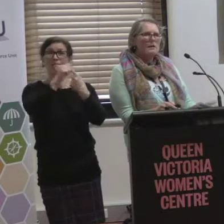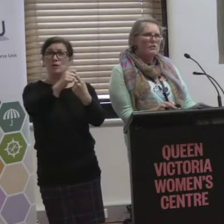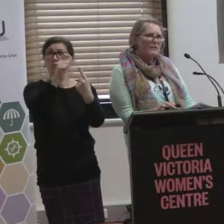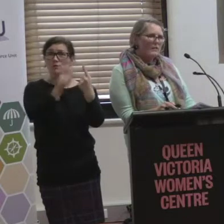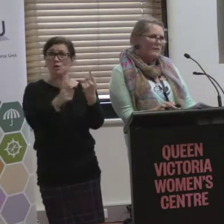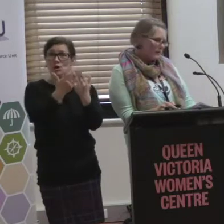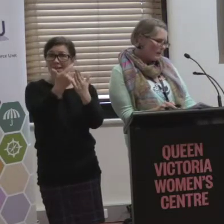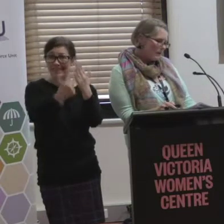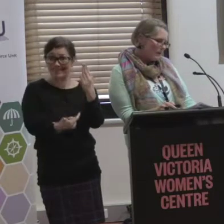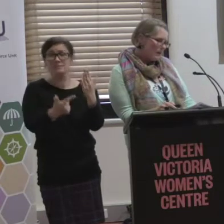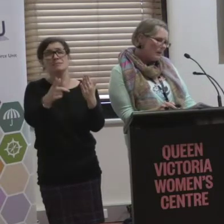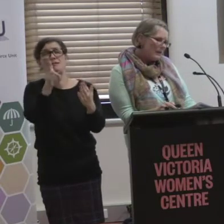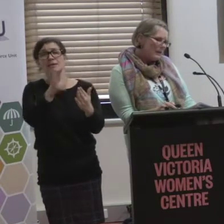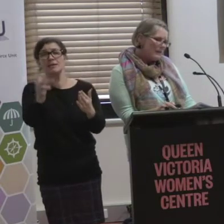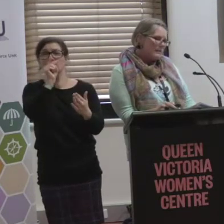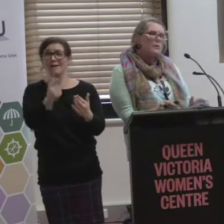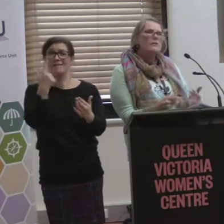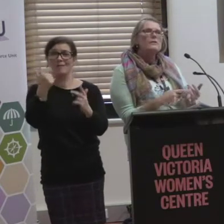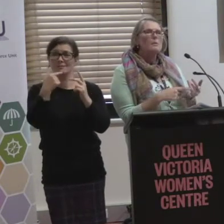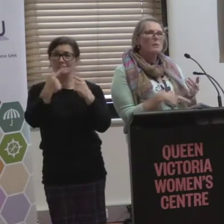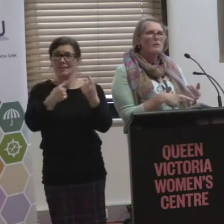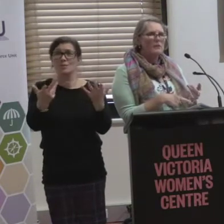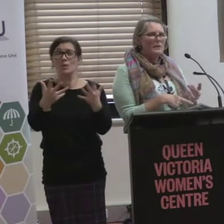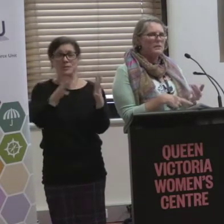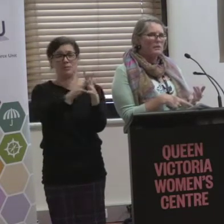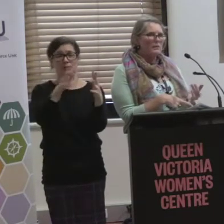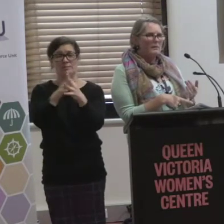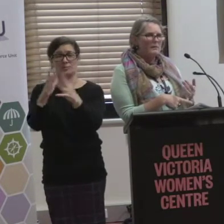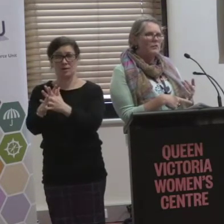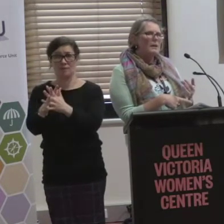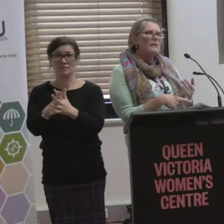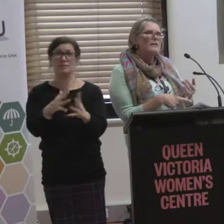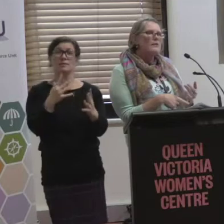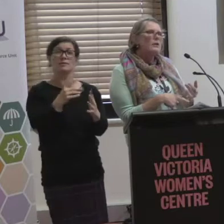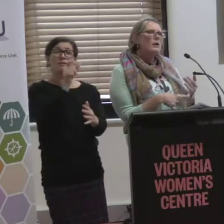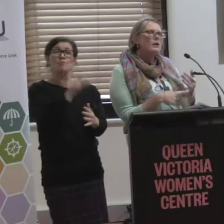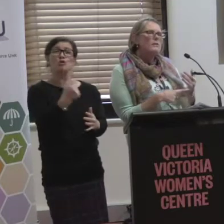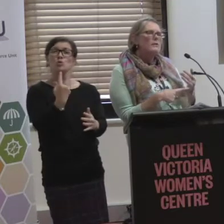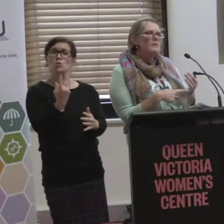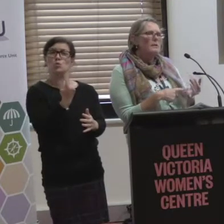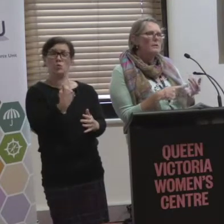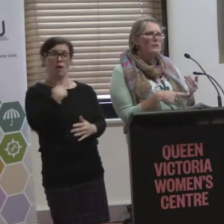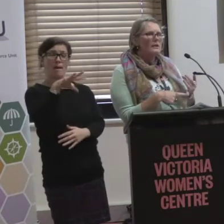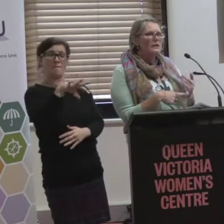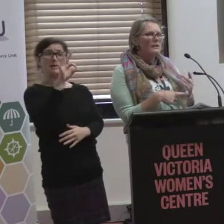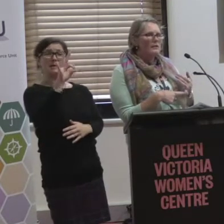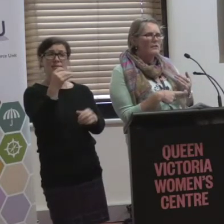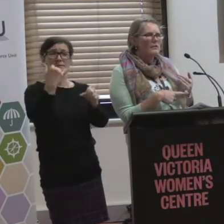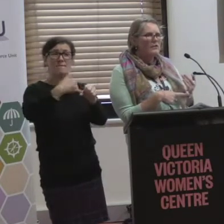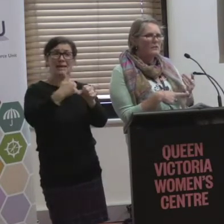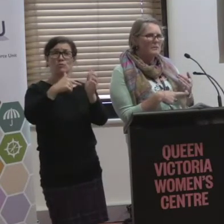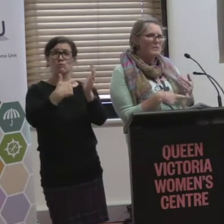this information is available on our website, is the person's appointed medical treatment decision maker. So that's not only a person that's been appointed under